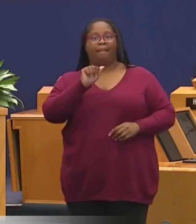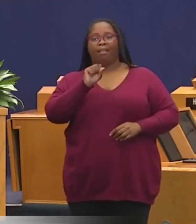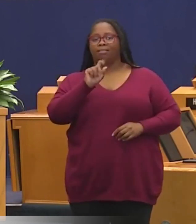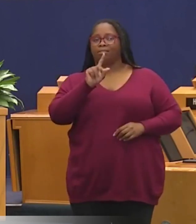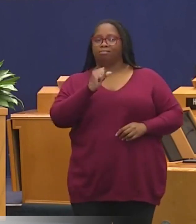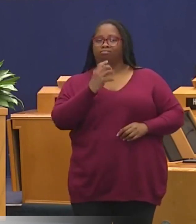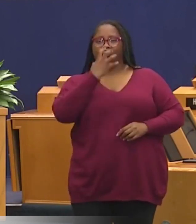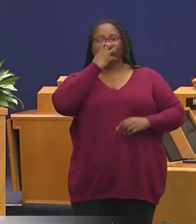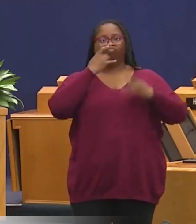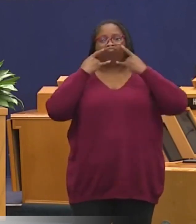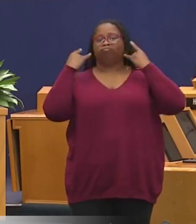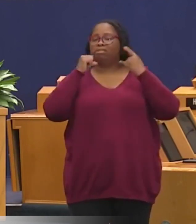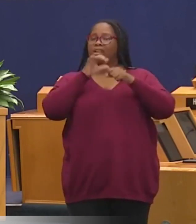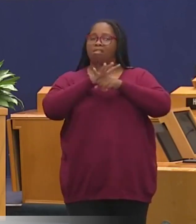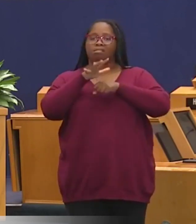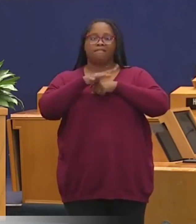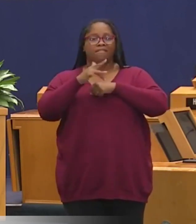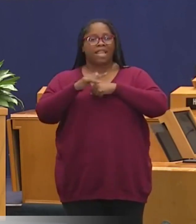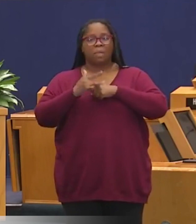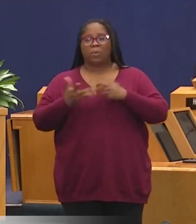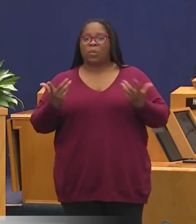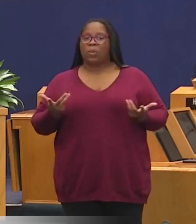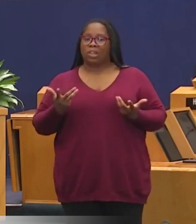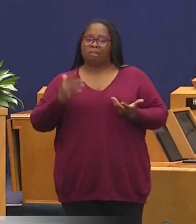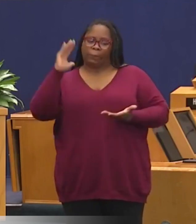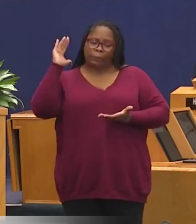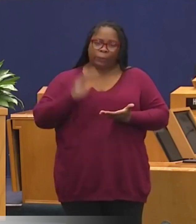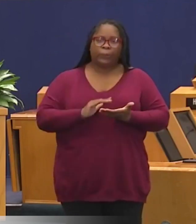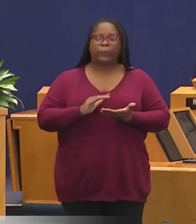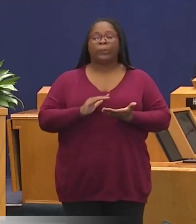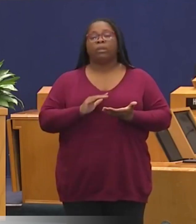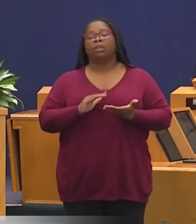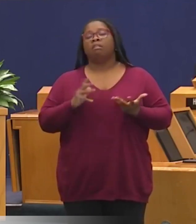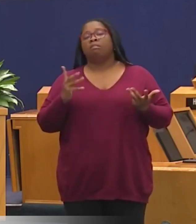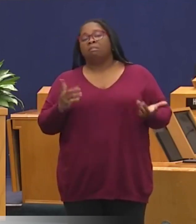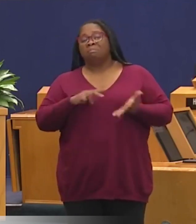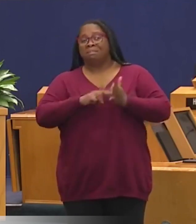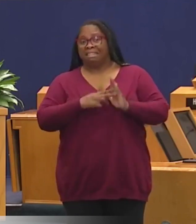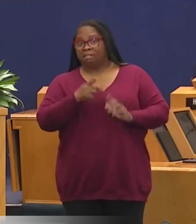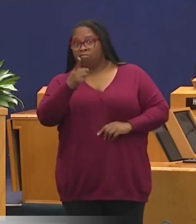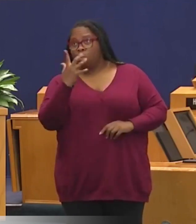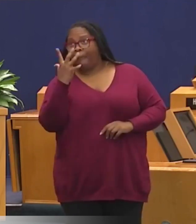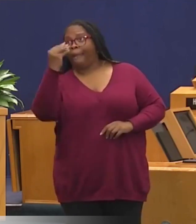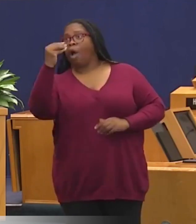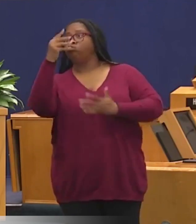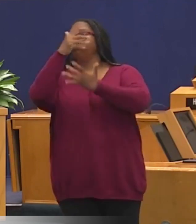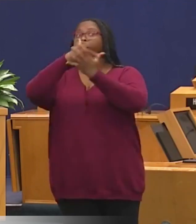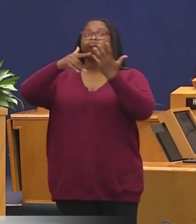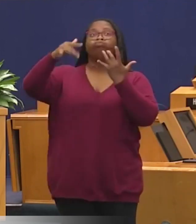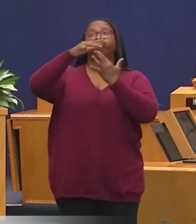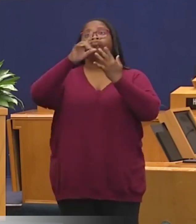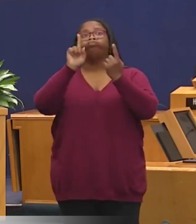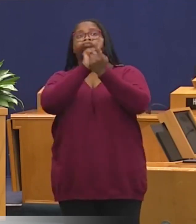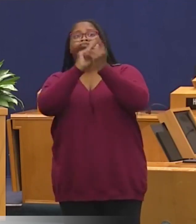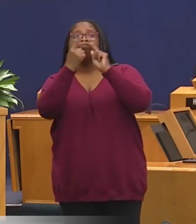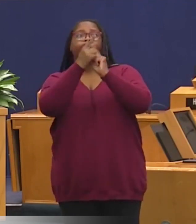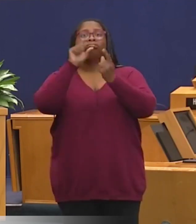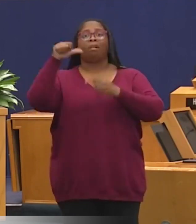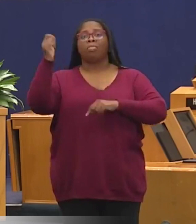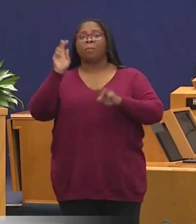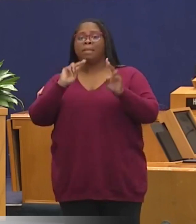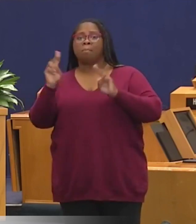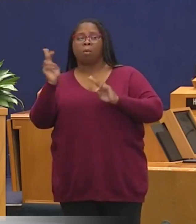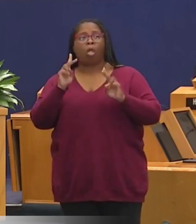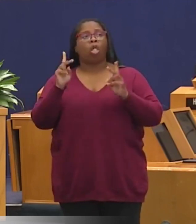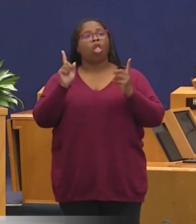is clear at this point that it's probably beneficial if you're out and about and you're going to be in contact with others